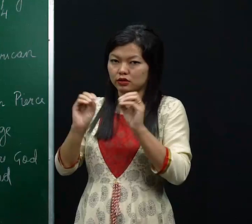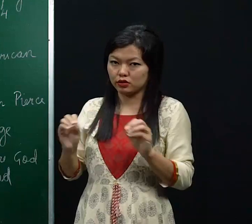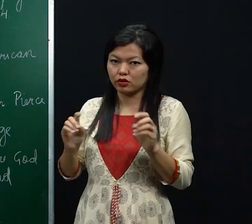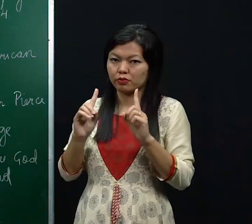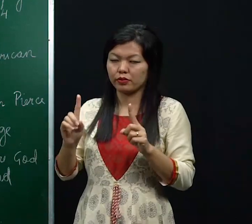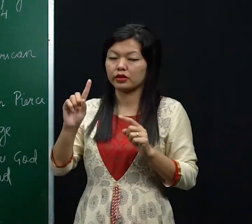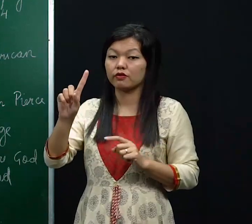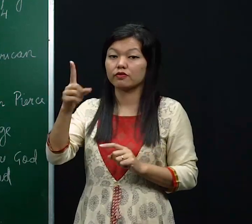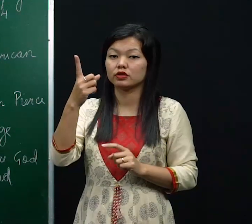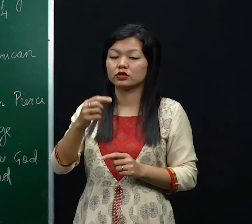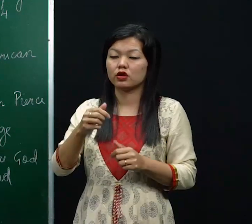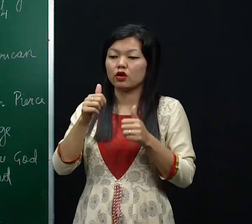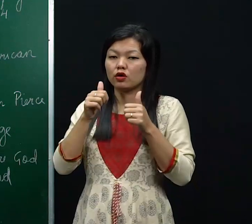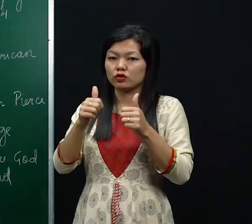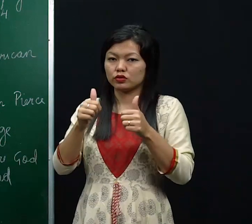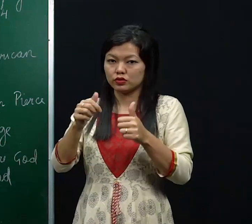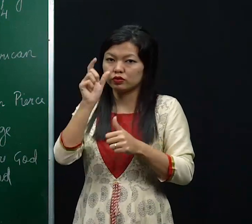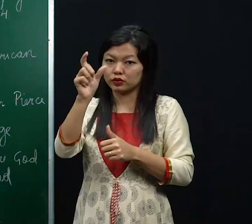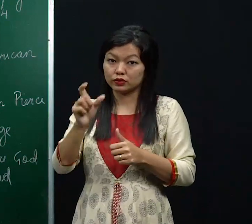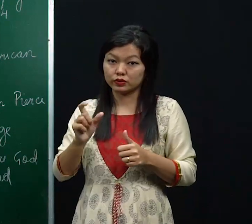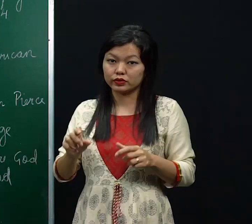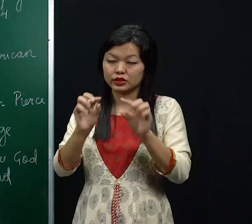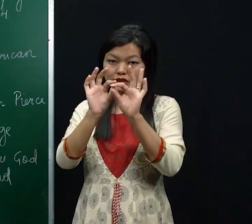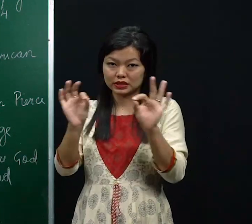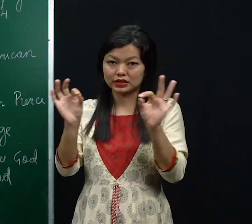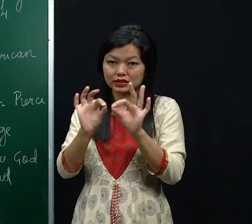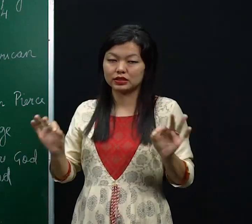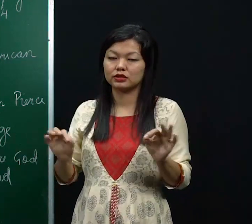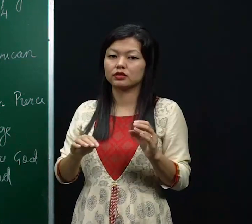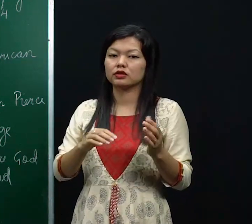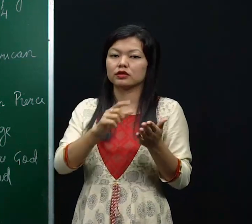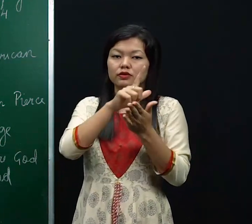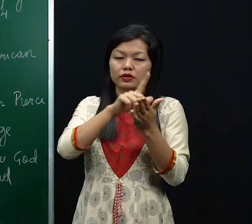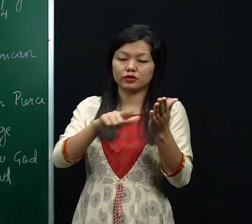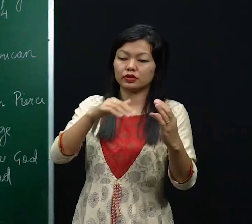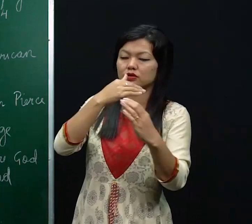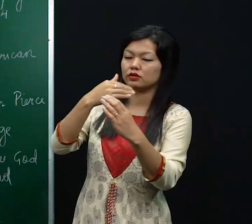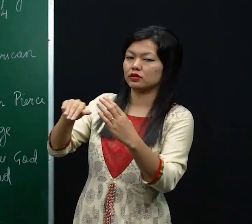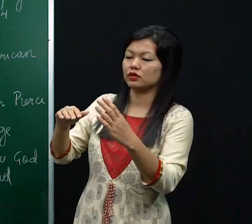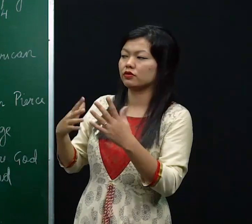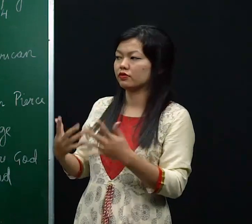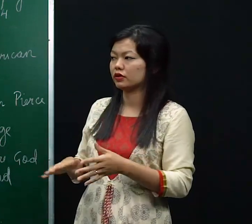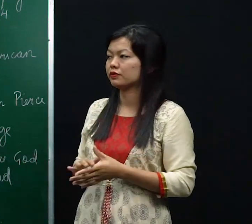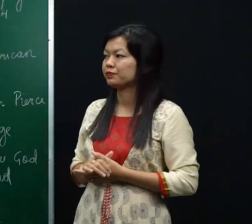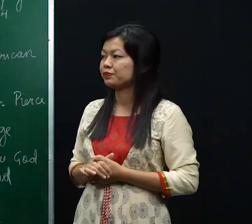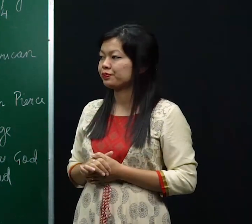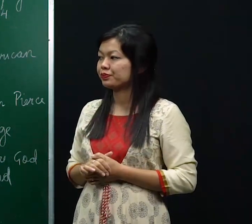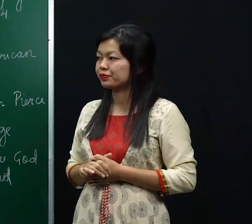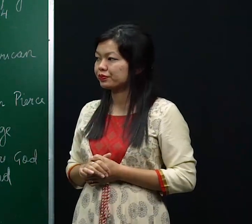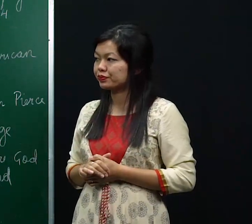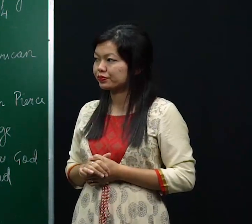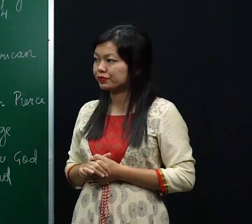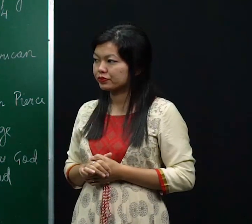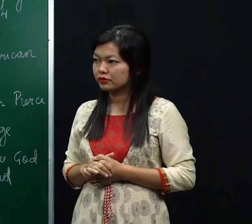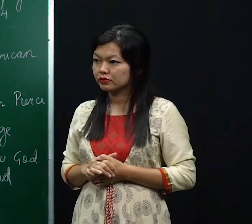from us." And he made it very clear that even if I don't want to sell the land to you, I am very sure that you will